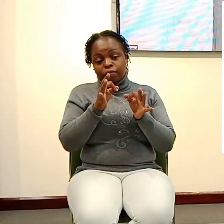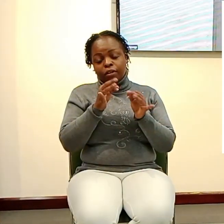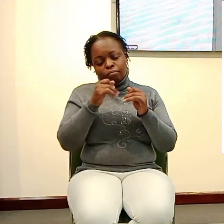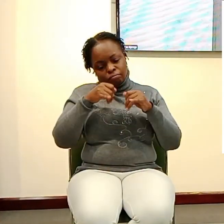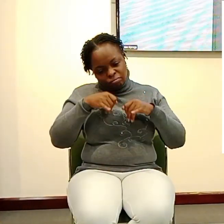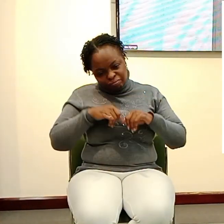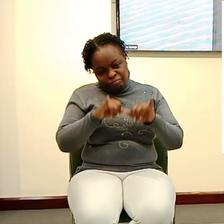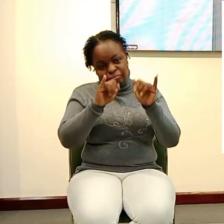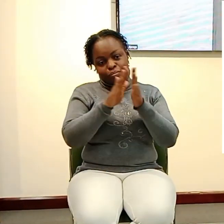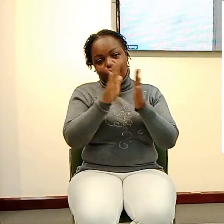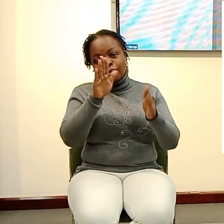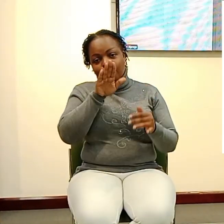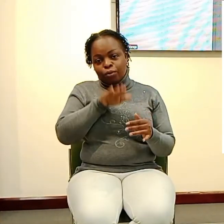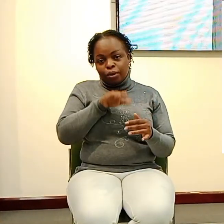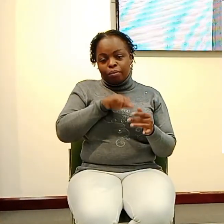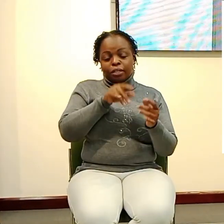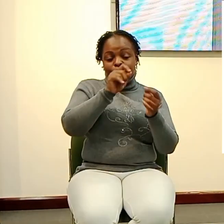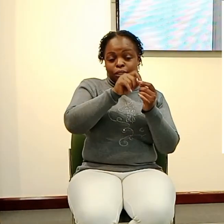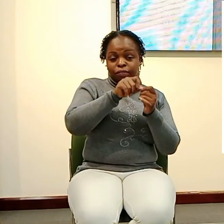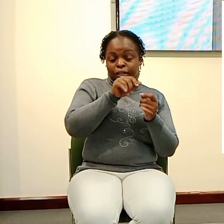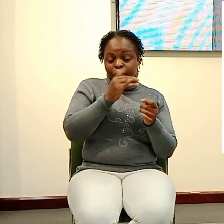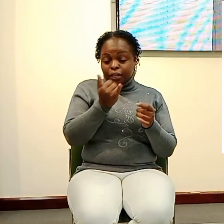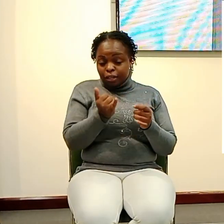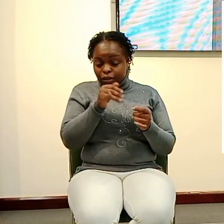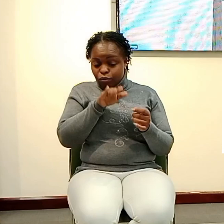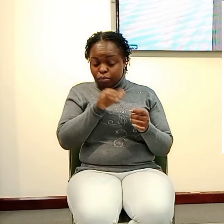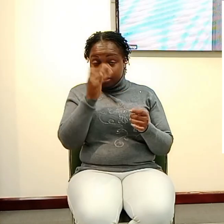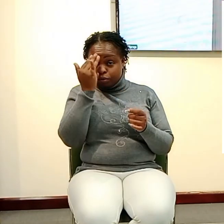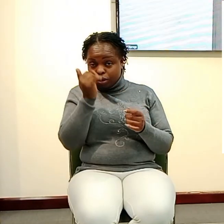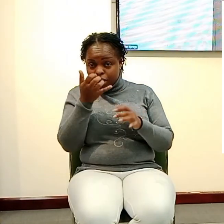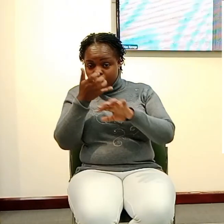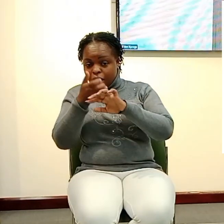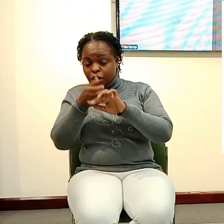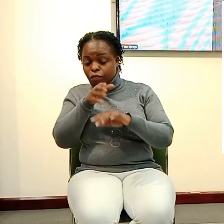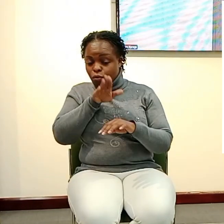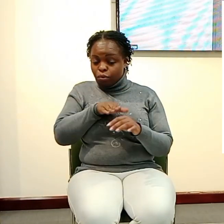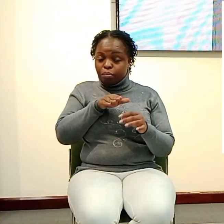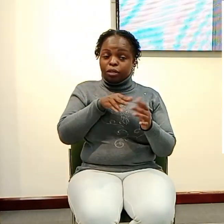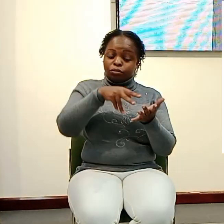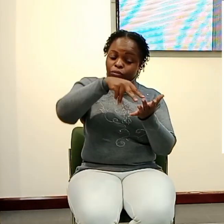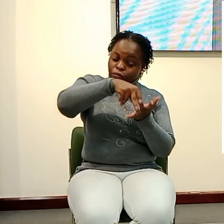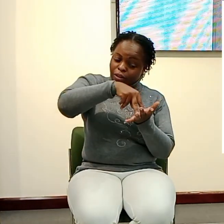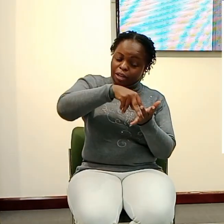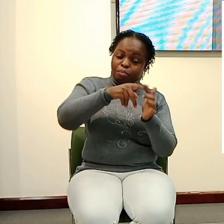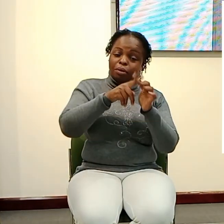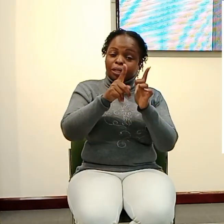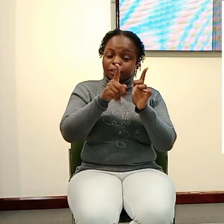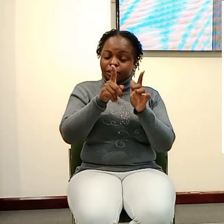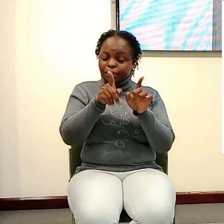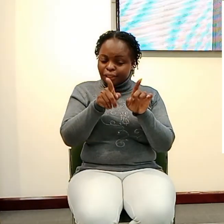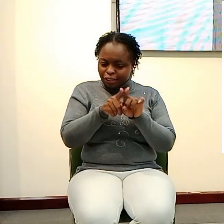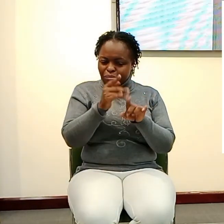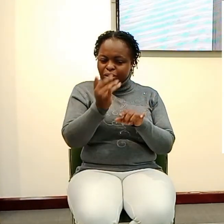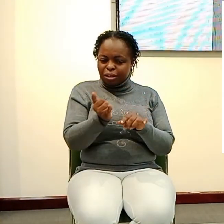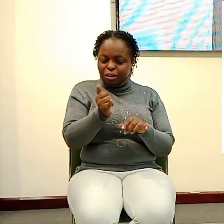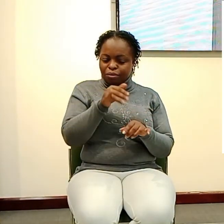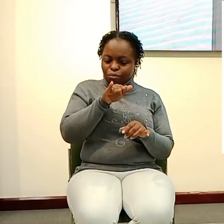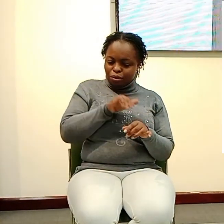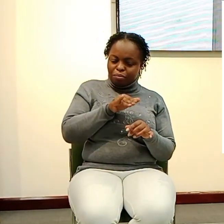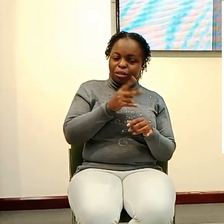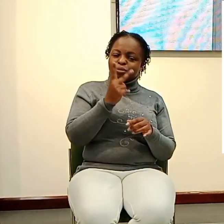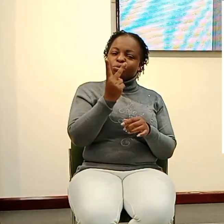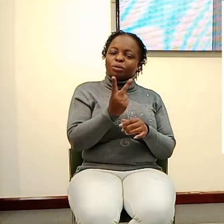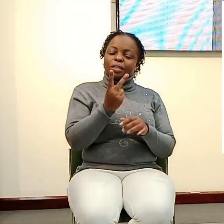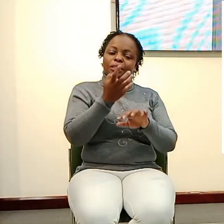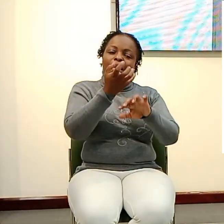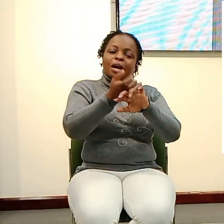women, particularly young women, because it's hard for women to vie, but it is twice as hard for young women, single and